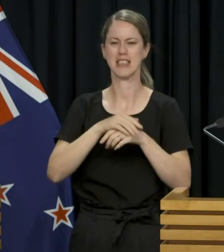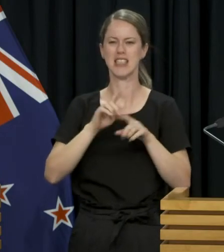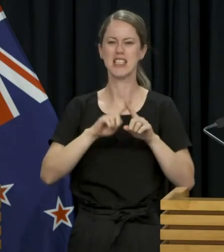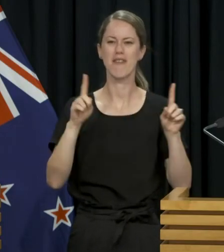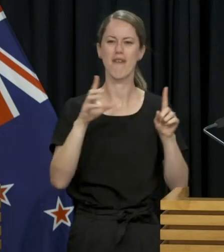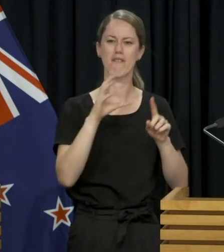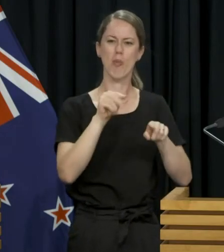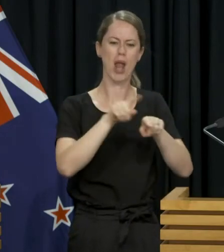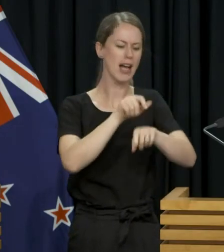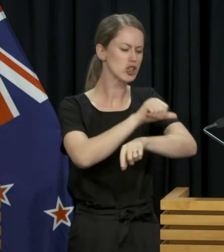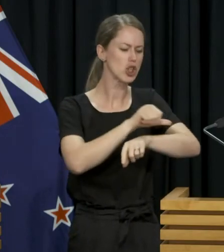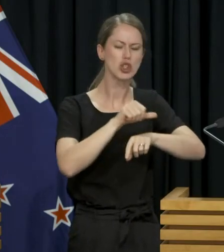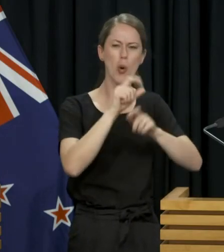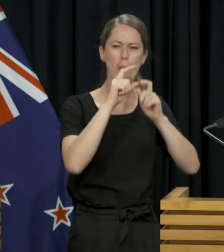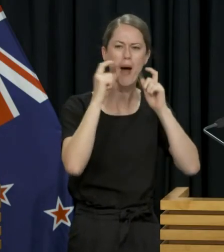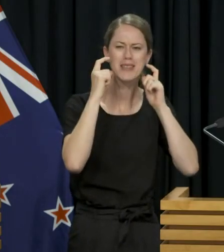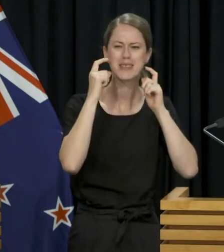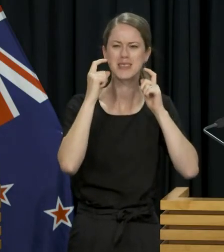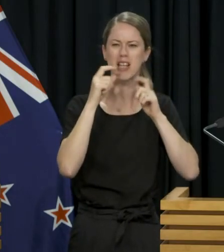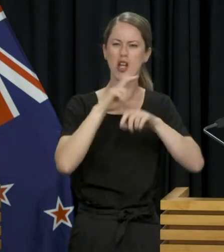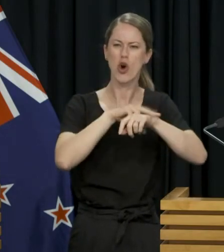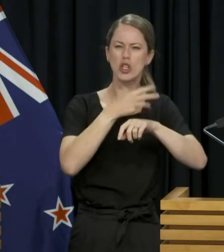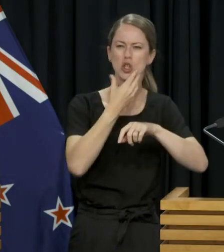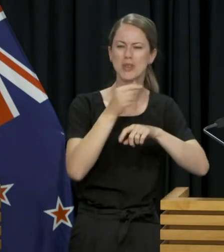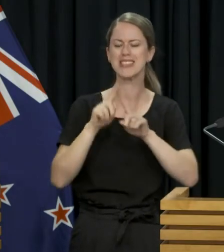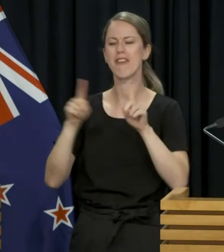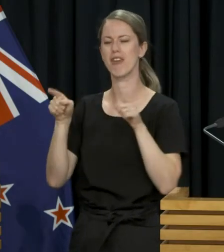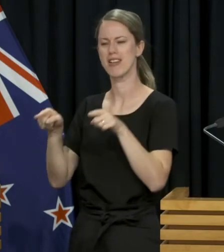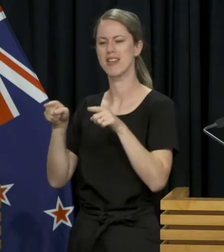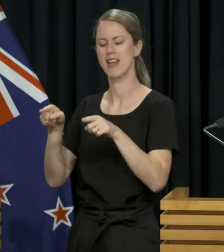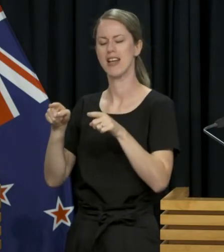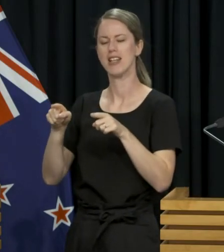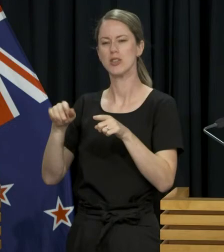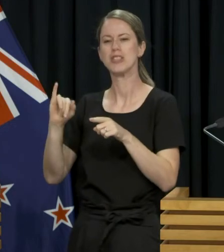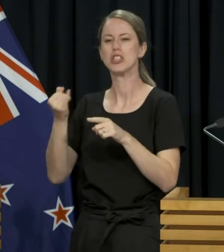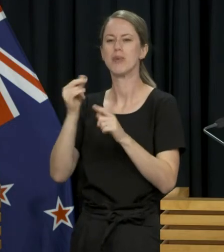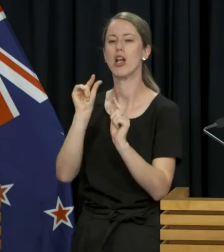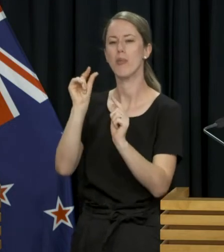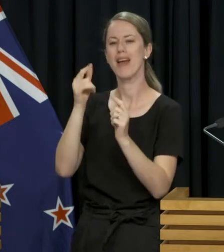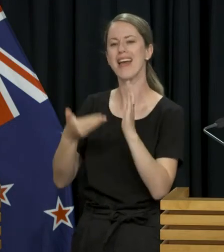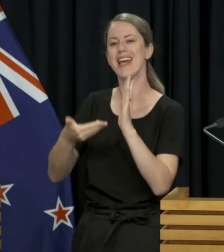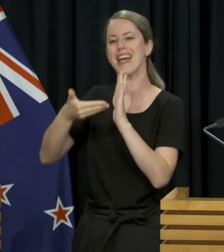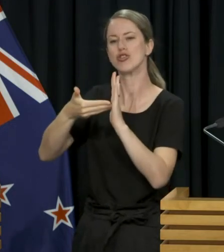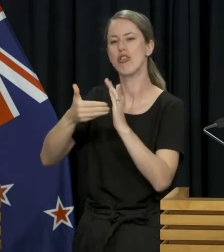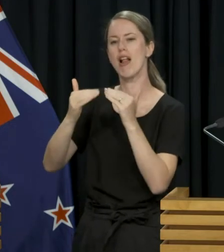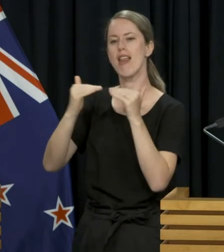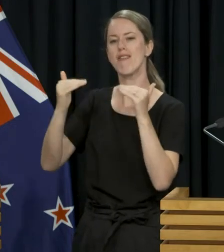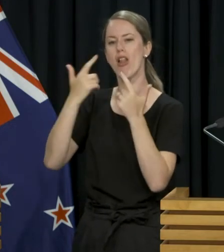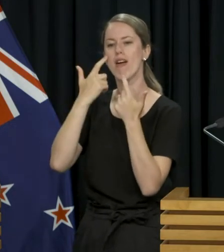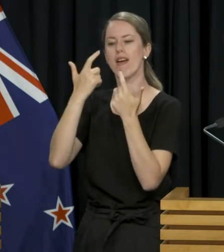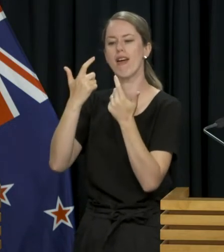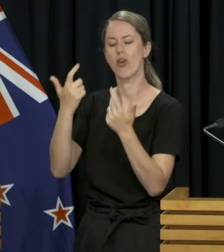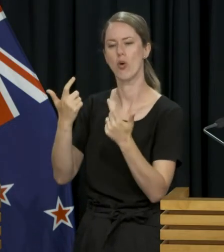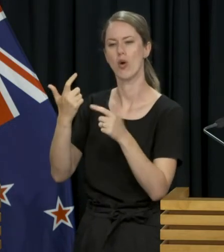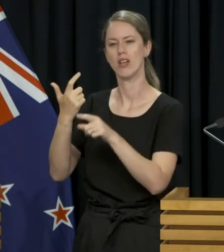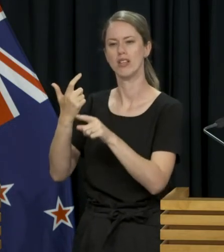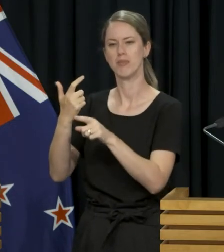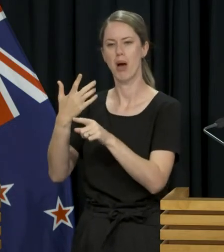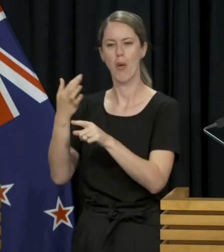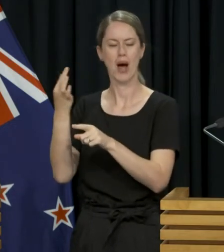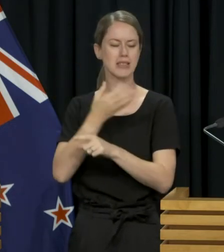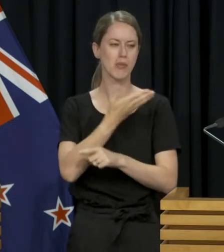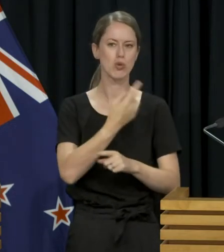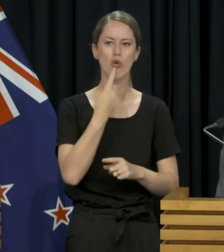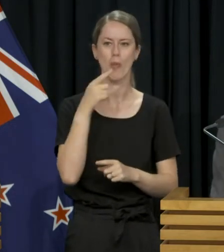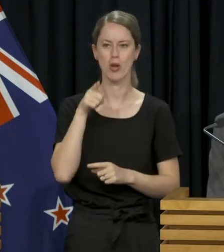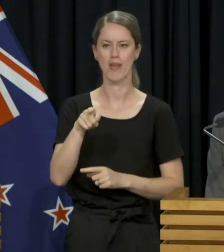a little bit different in that it's a very precautionary measure. So it fits in our abundance of caution, measures that we have in place. But I'll ask the Director General